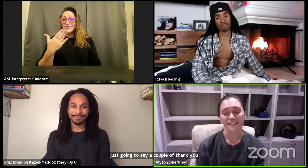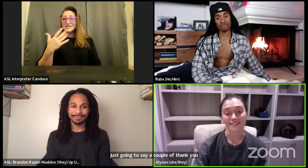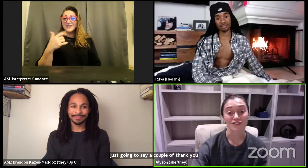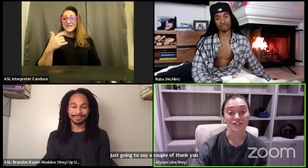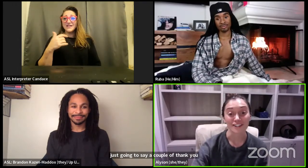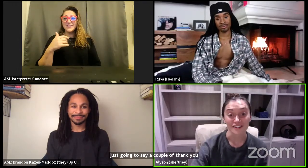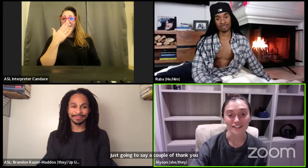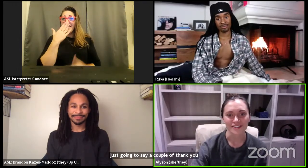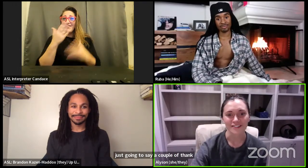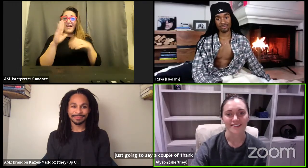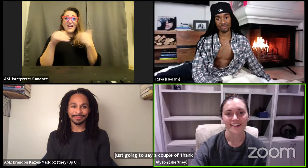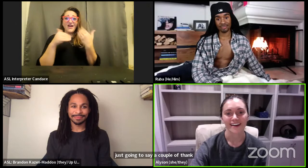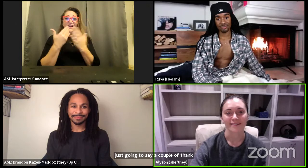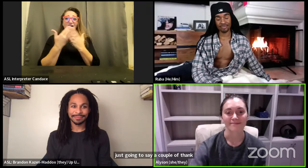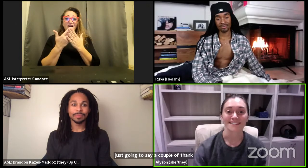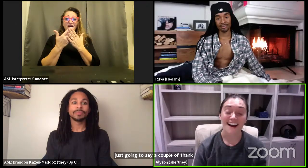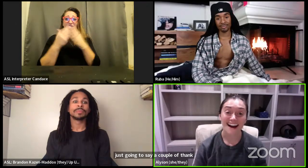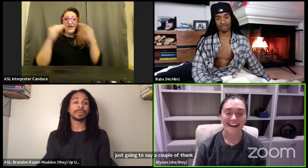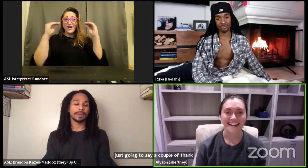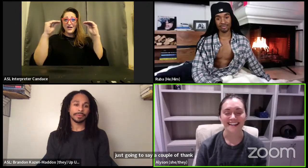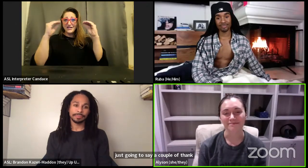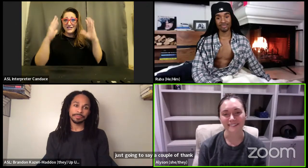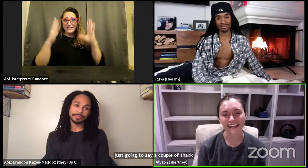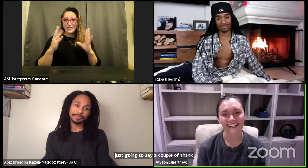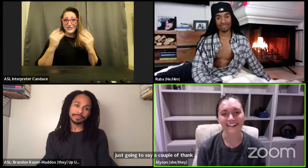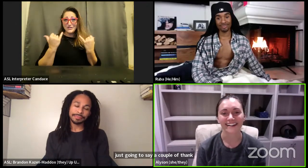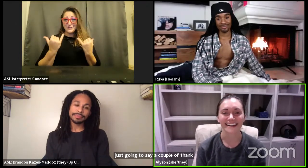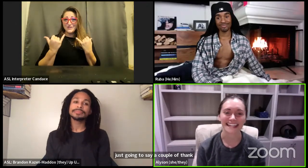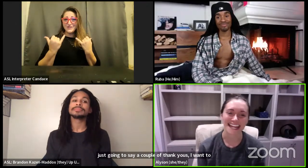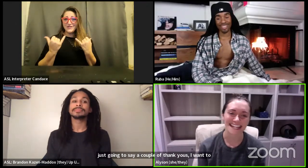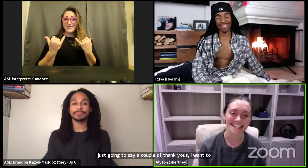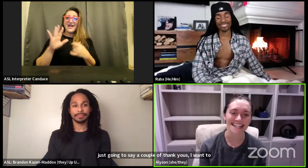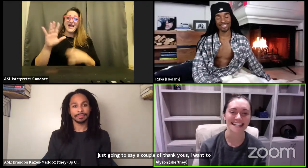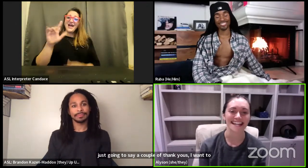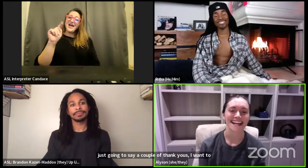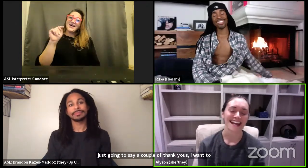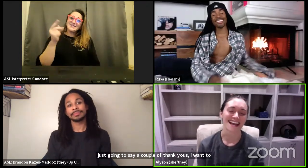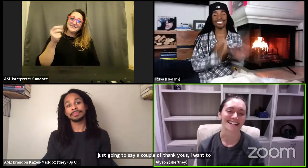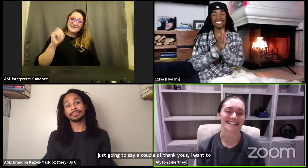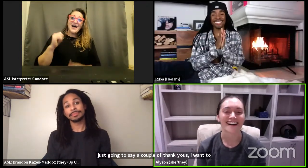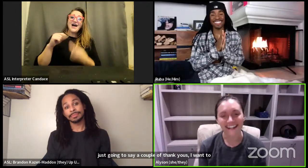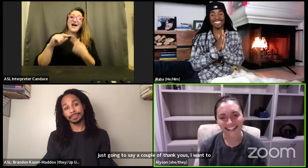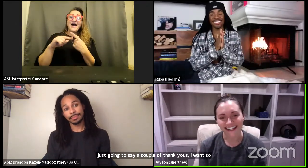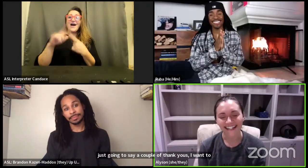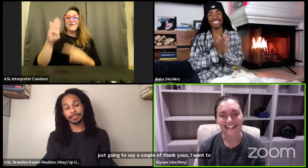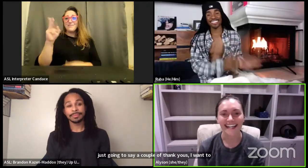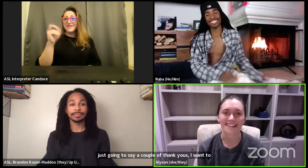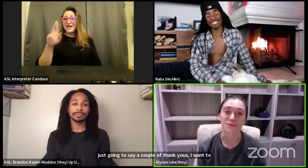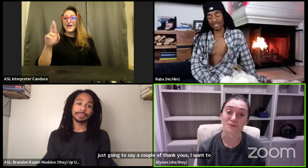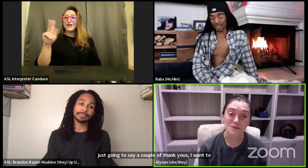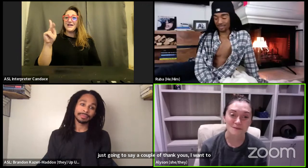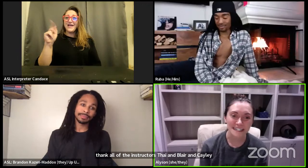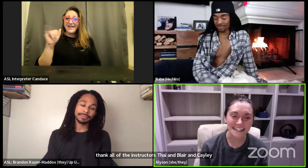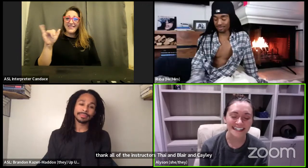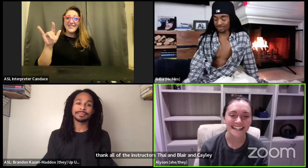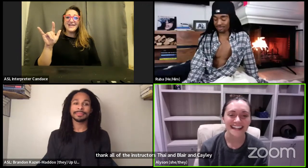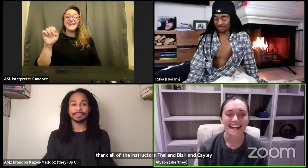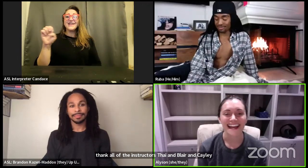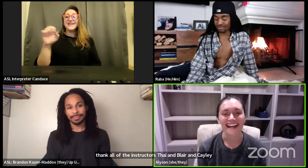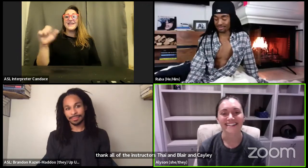all of the instructors, Ty and Blair and Kaylee and Nadia and